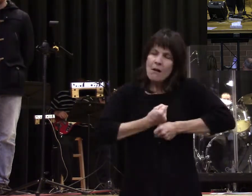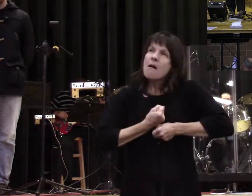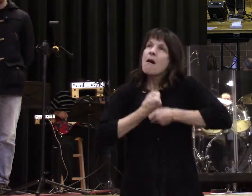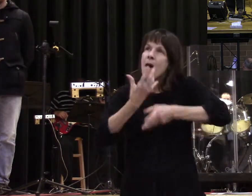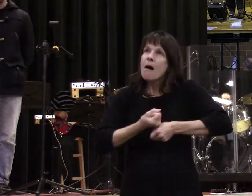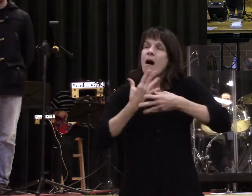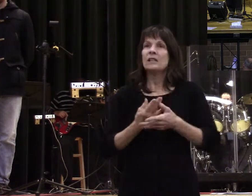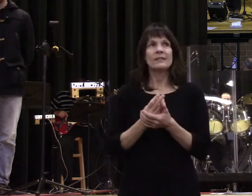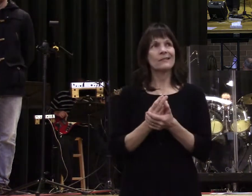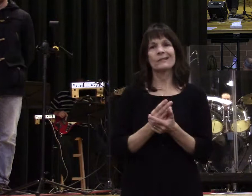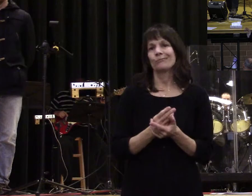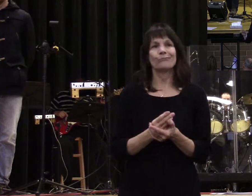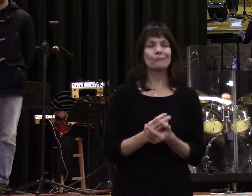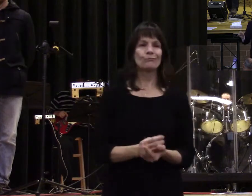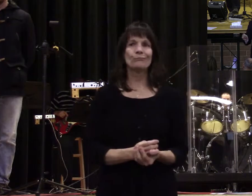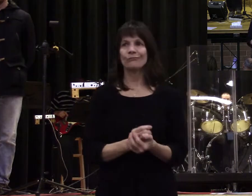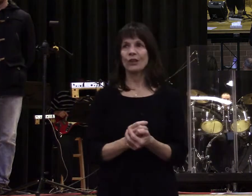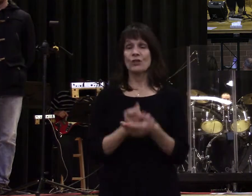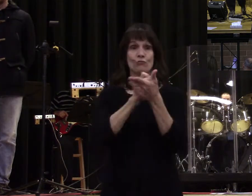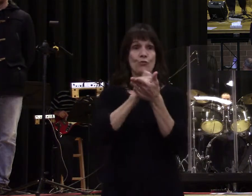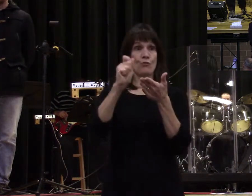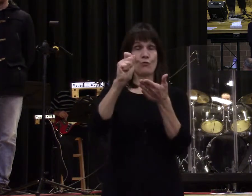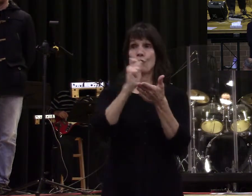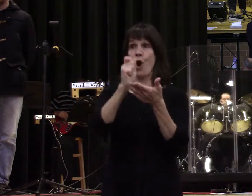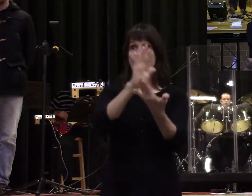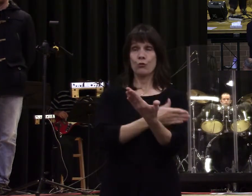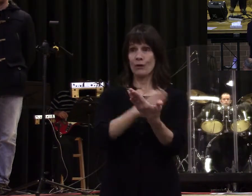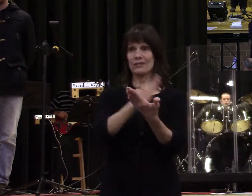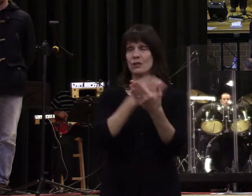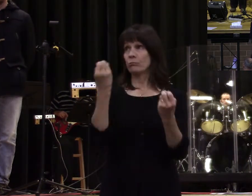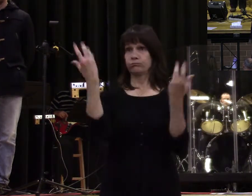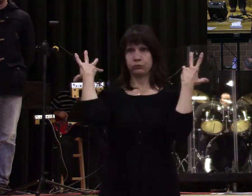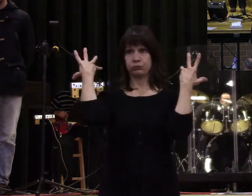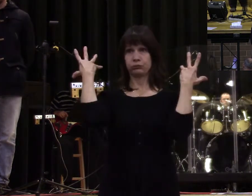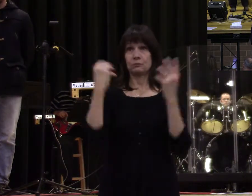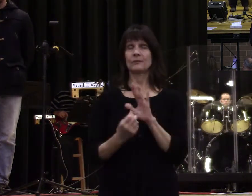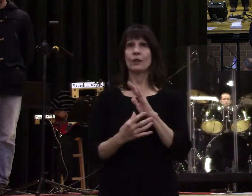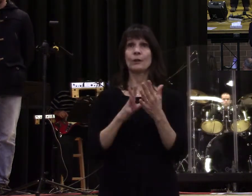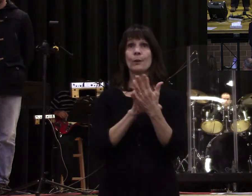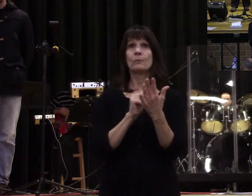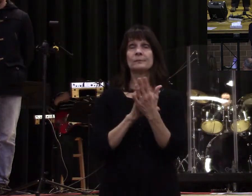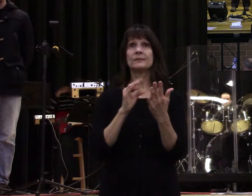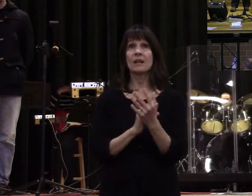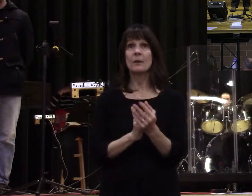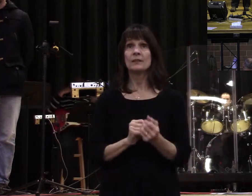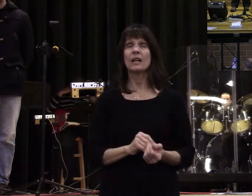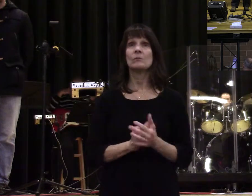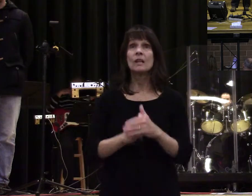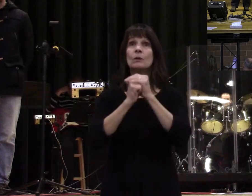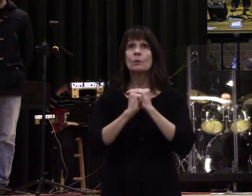It doesn't always have to be a religious you song. It very well sometimes will be a religious you song. But